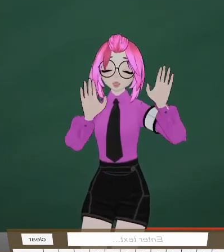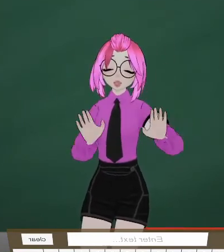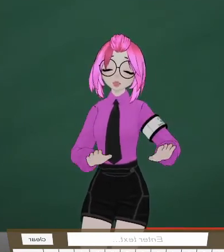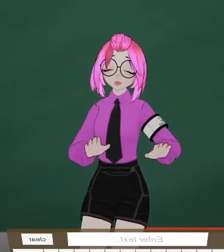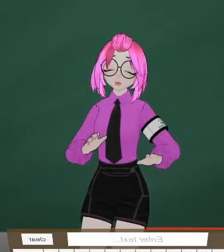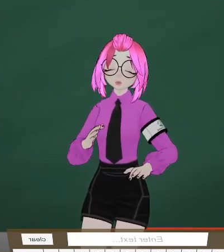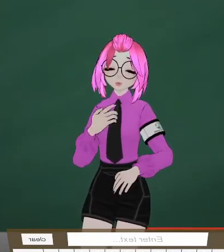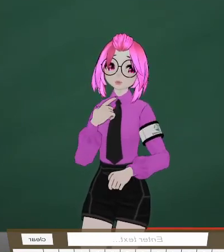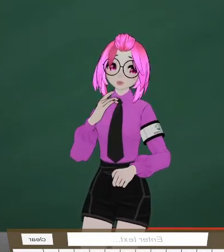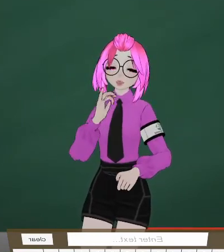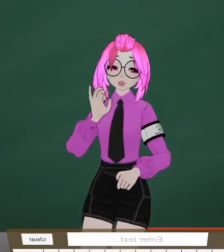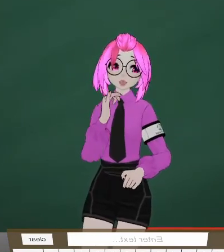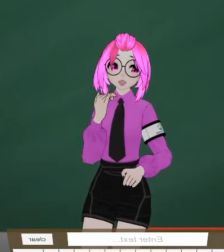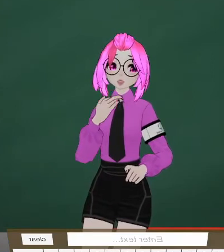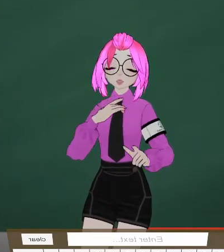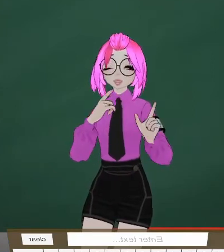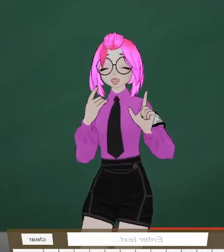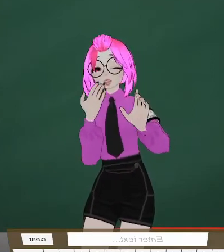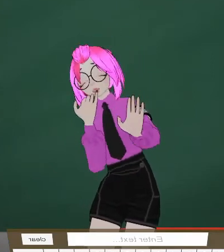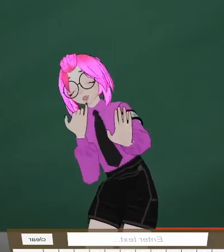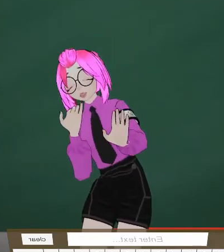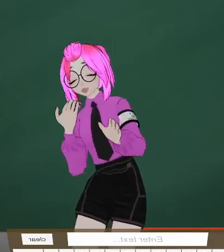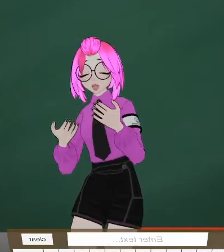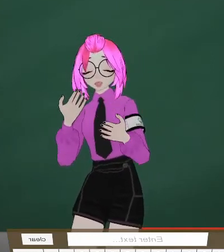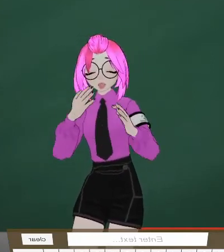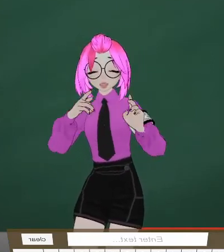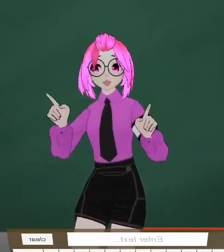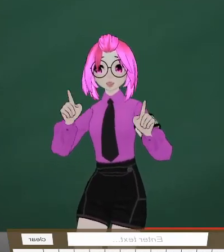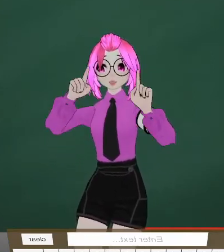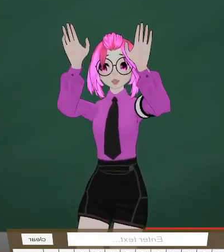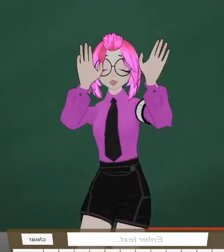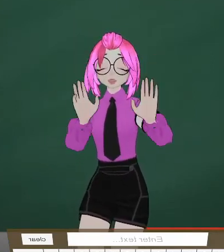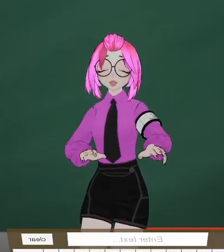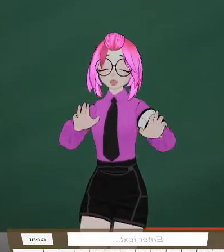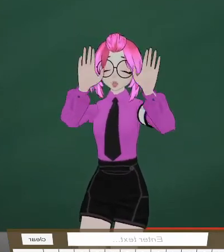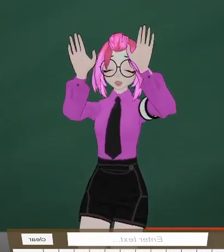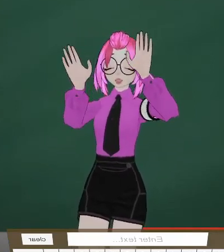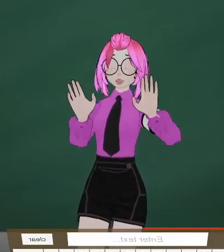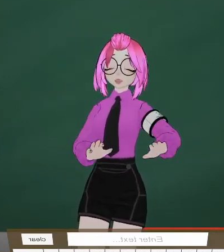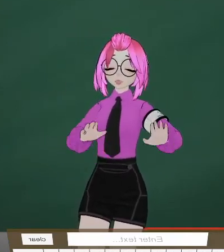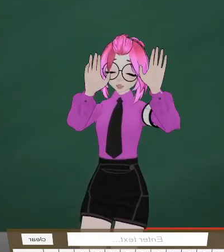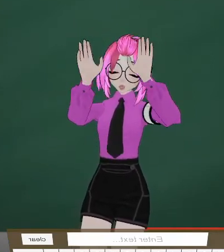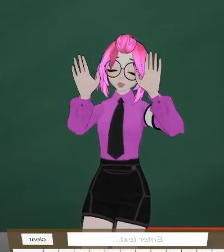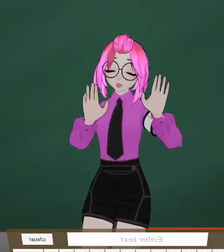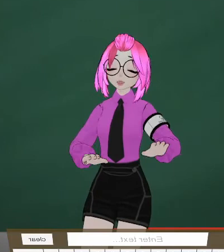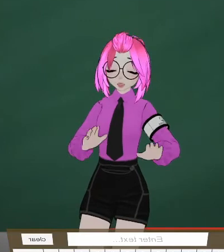it like that there might be an error but i'm not going to say that it's wrong it might just be another variation but i've always signed it personally with open hands